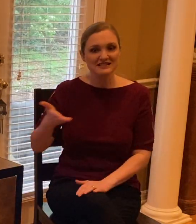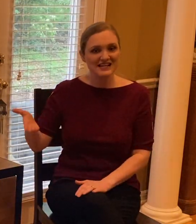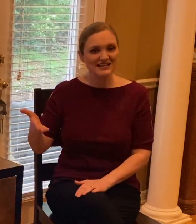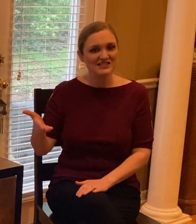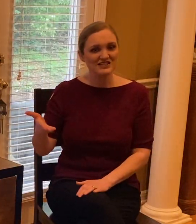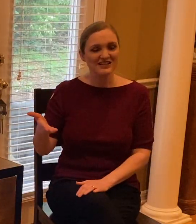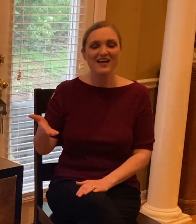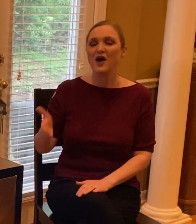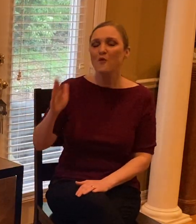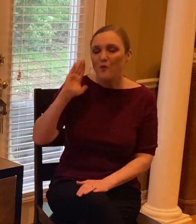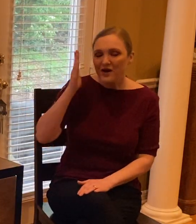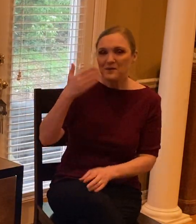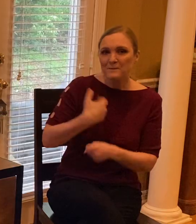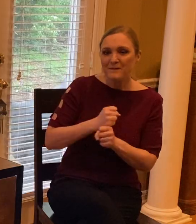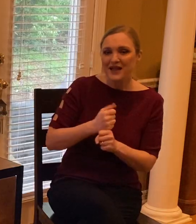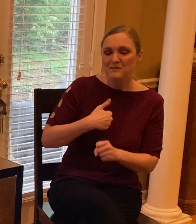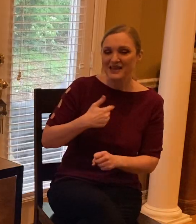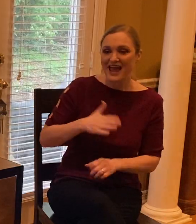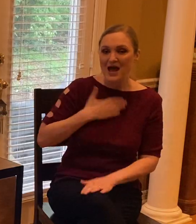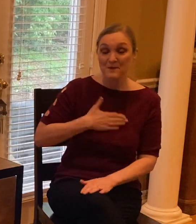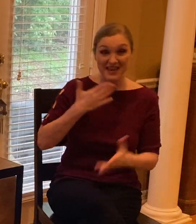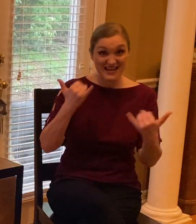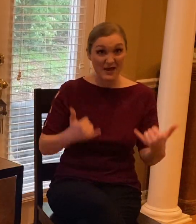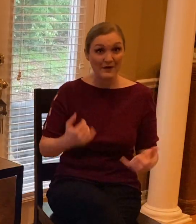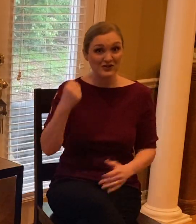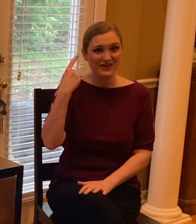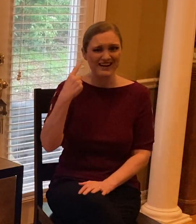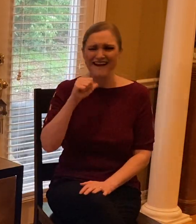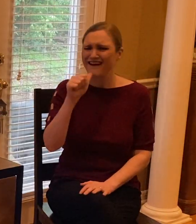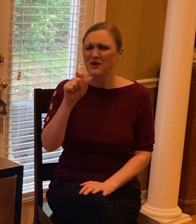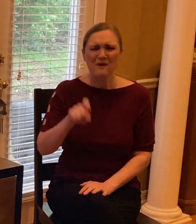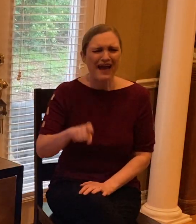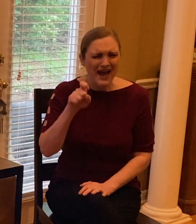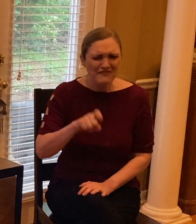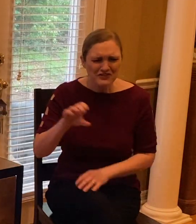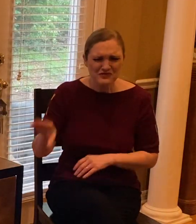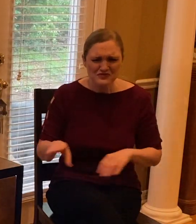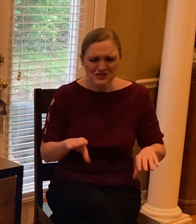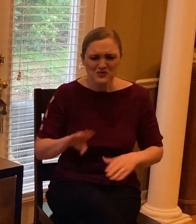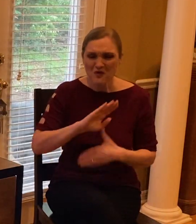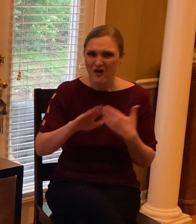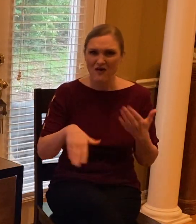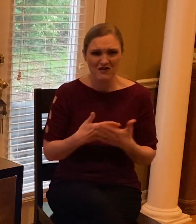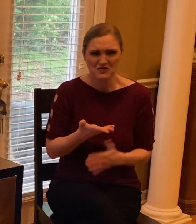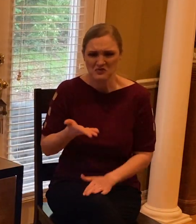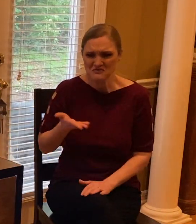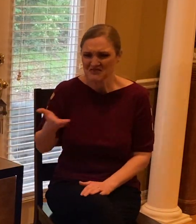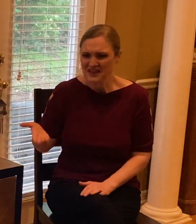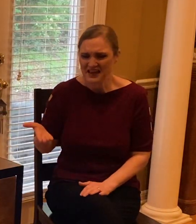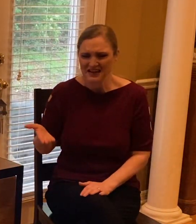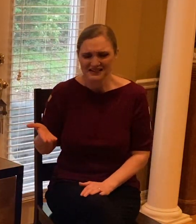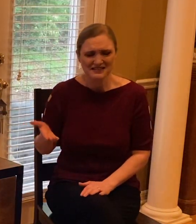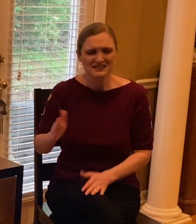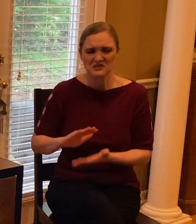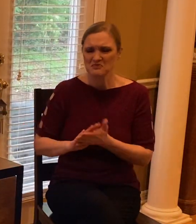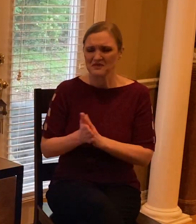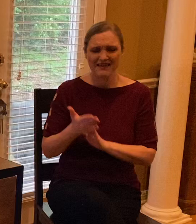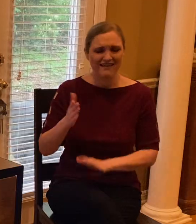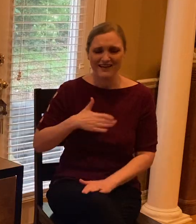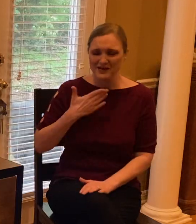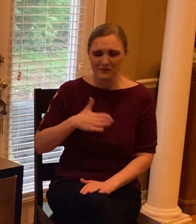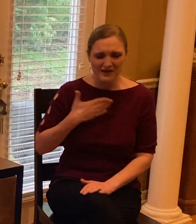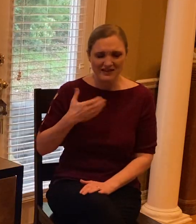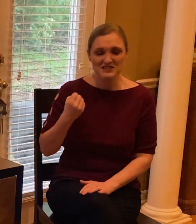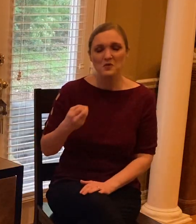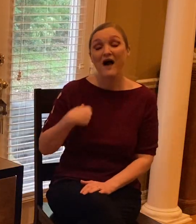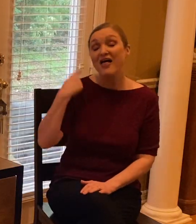somehow going to make me happy. And now I realize that I don't have to have all this stuff in my life to be content and to be happy.